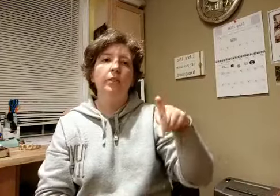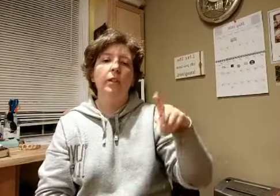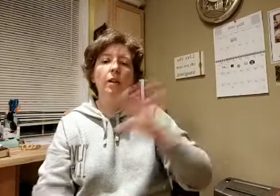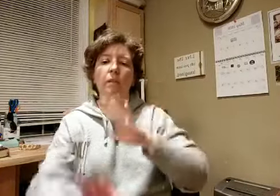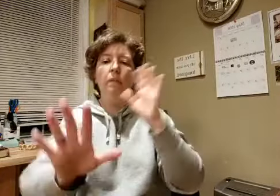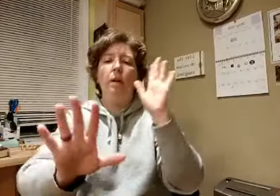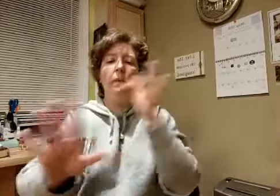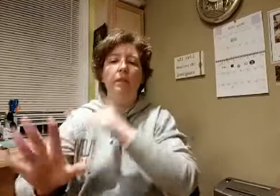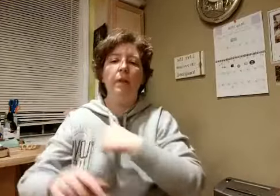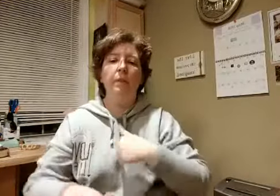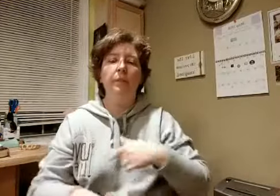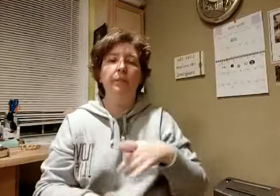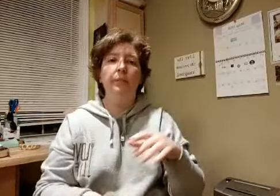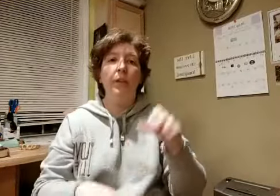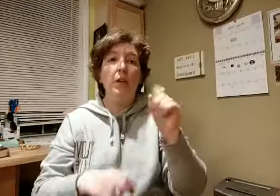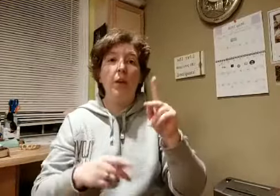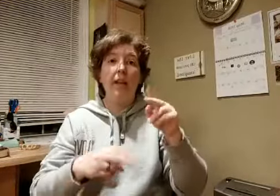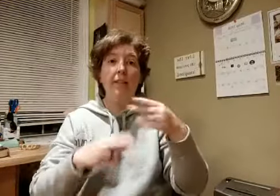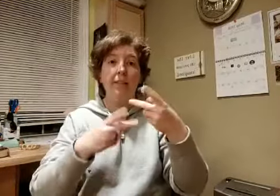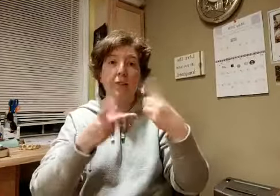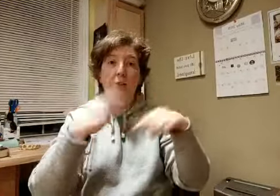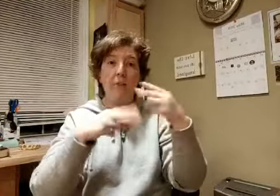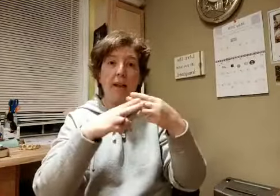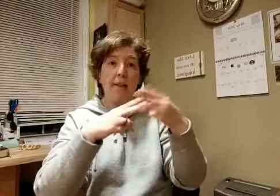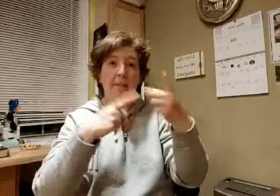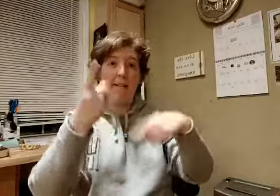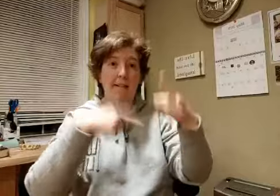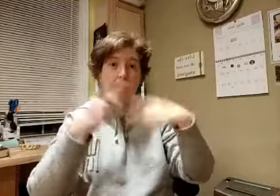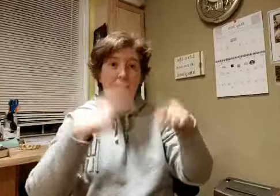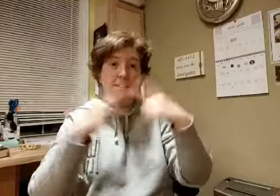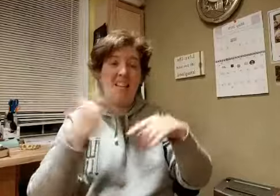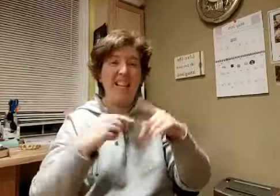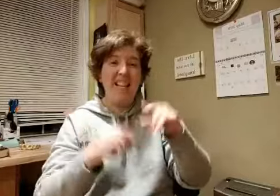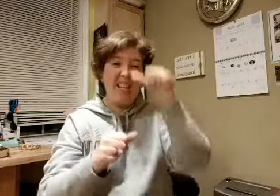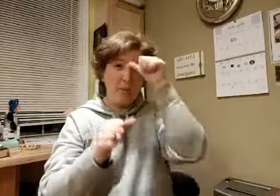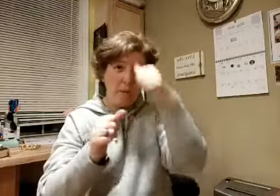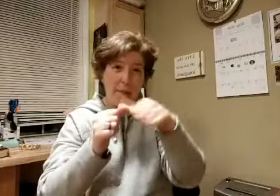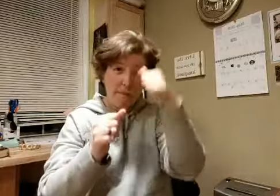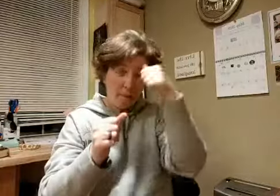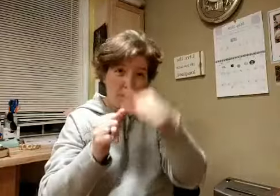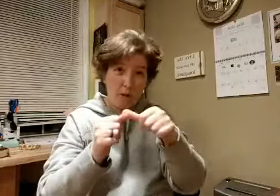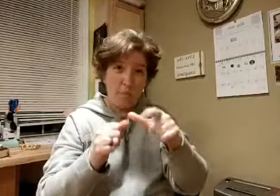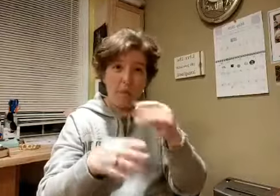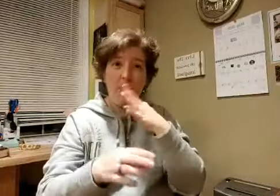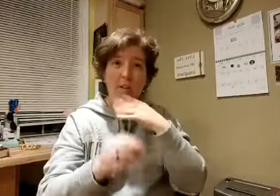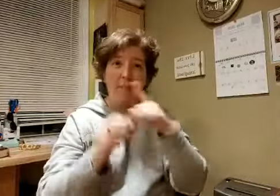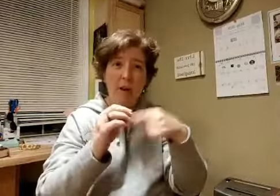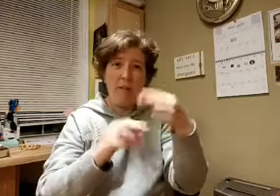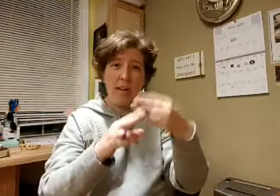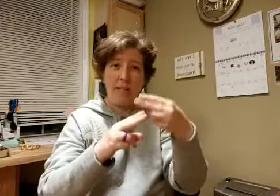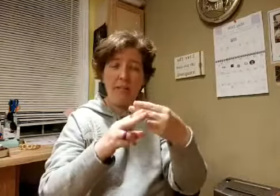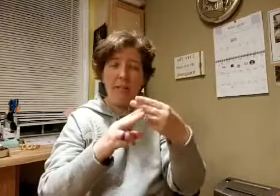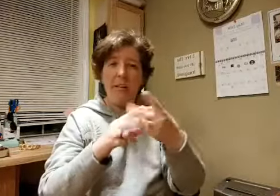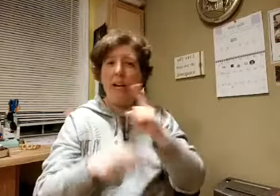Oh, I'll wait for that one. Okay, let's do some name signs. Now remember when we talked about names, how